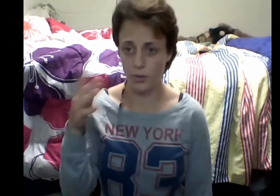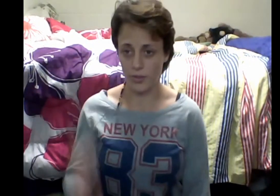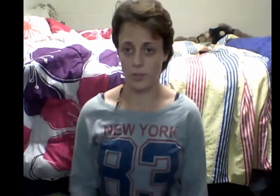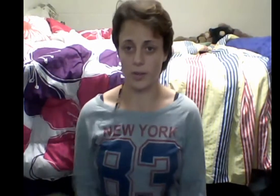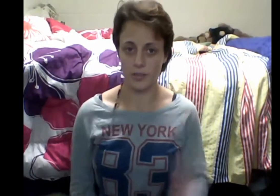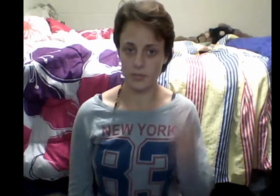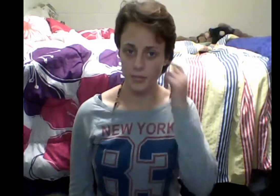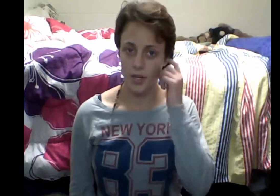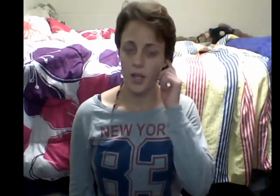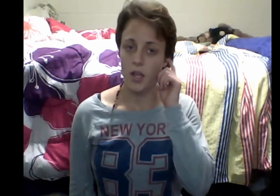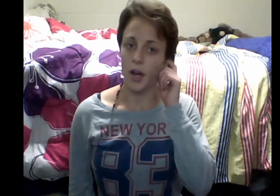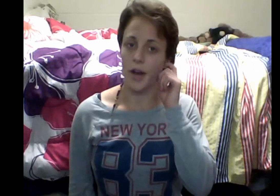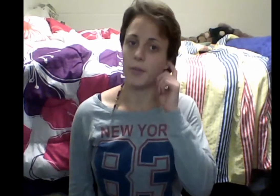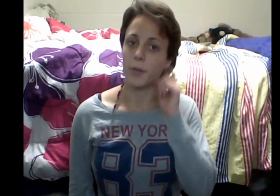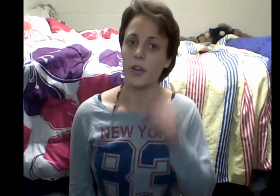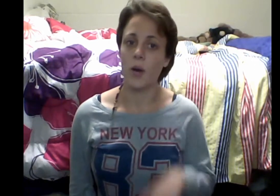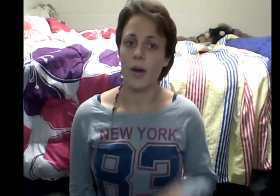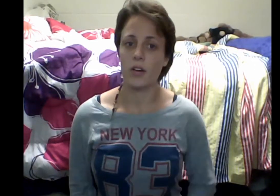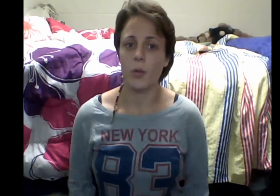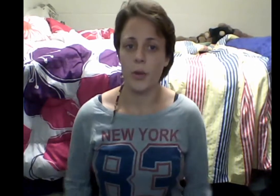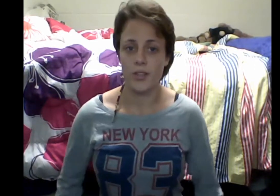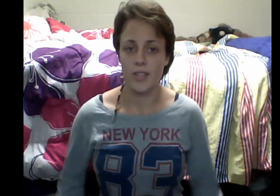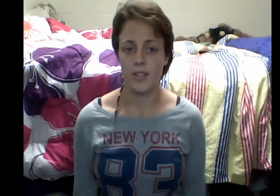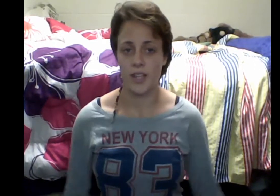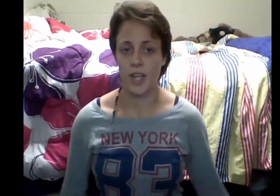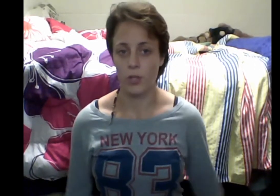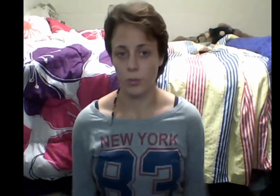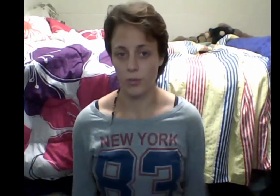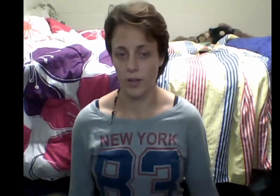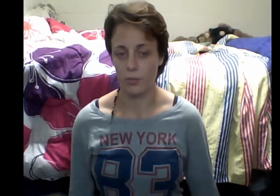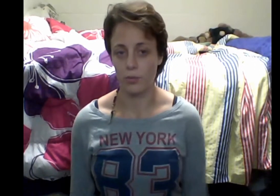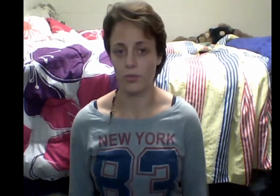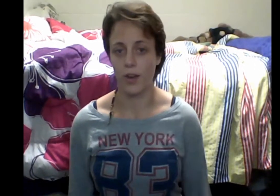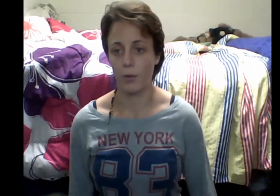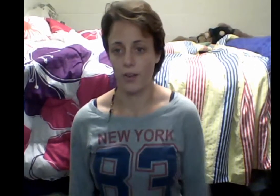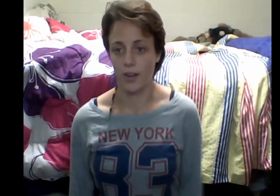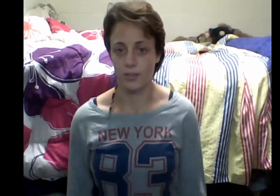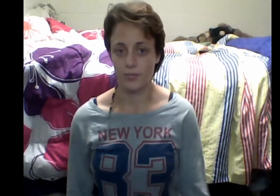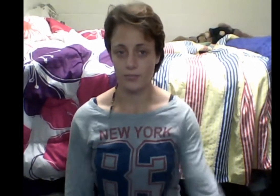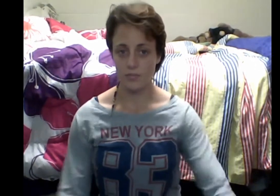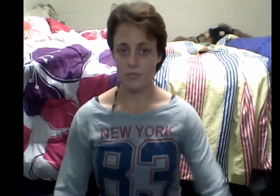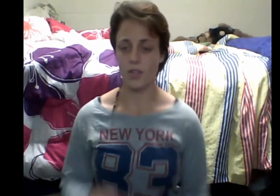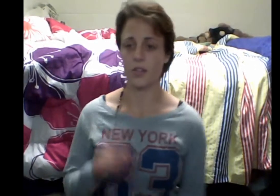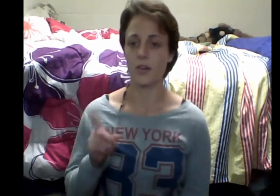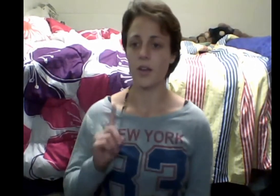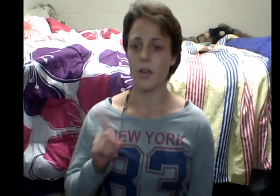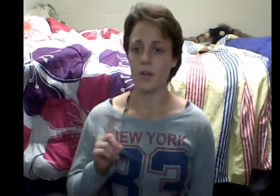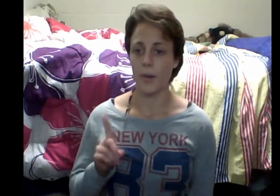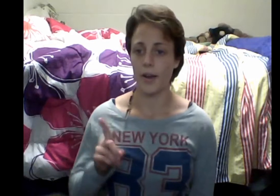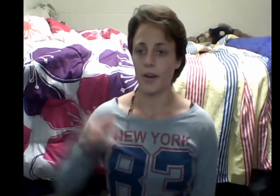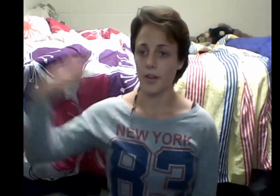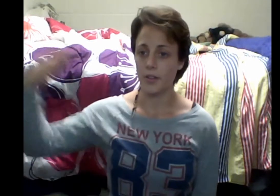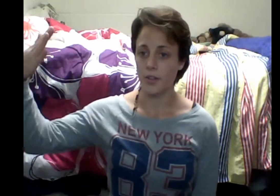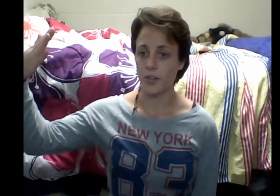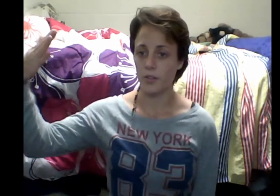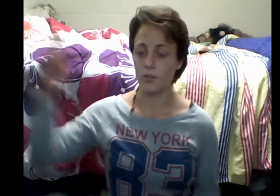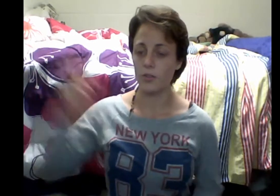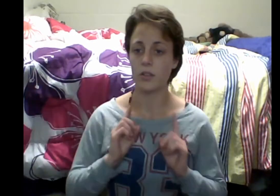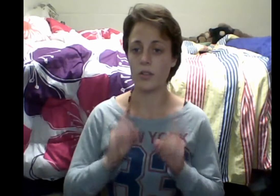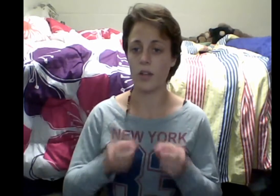first part. Where you go, I'll go. Where you stay, I'll stay. When you move, I'll move. I will follow. So, where you